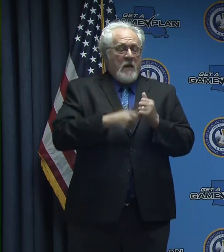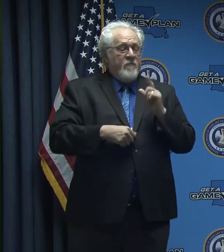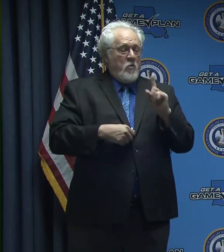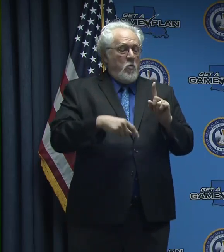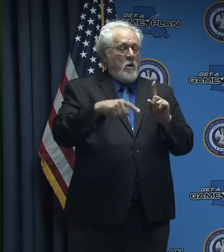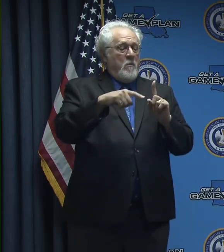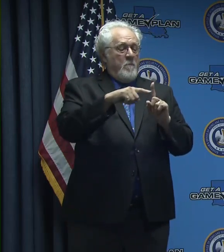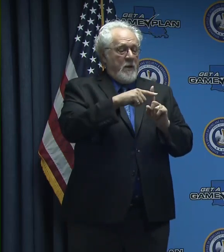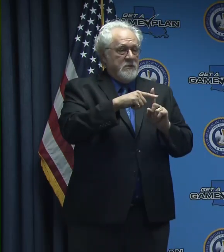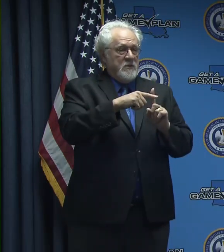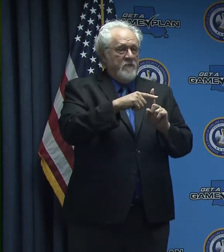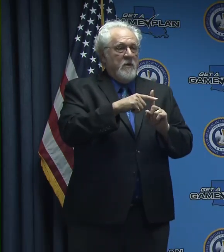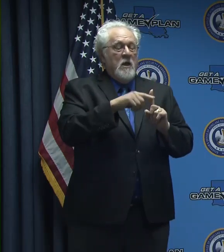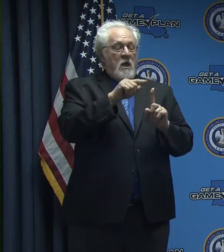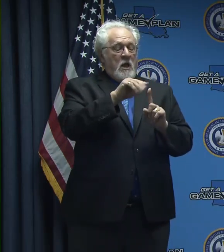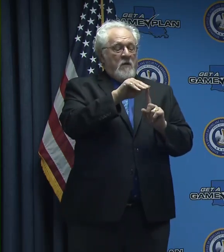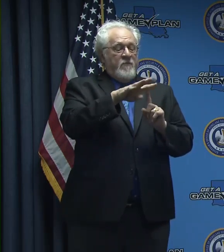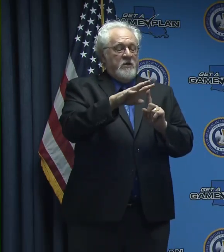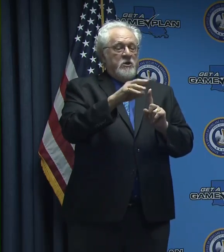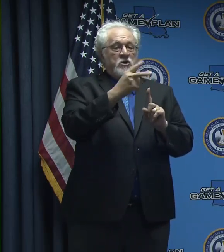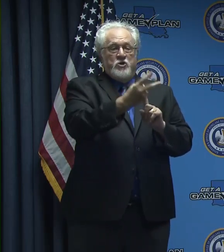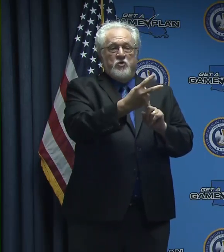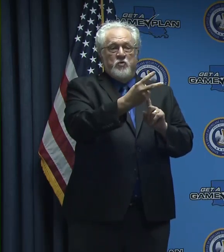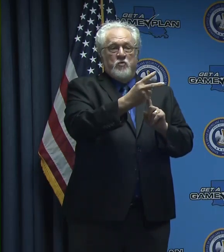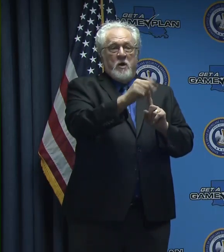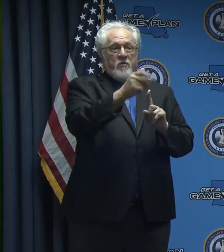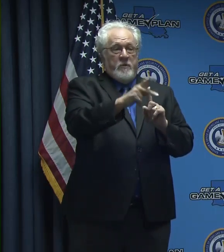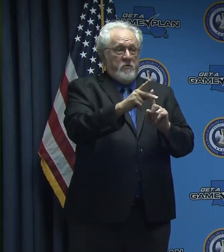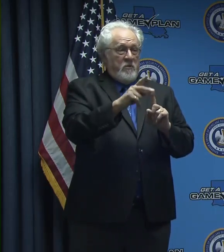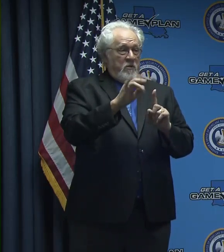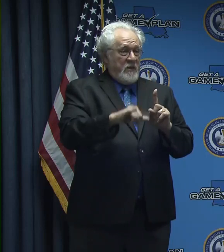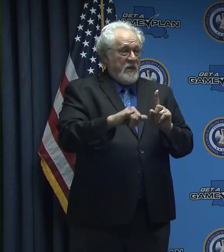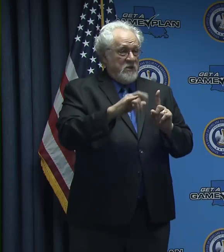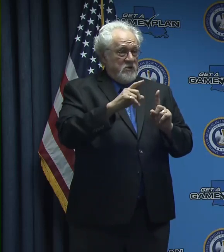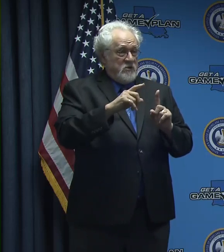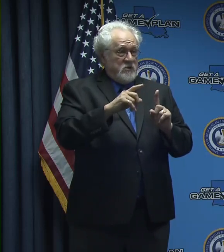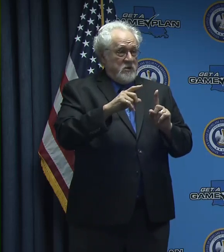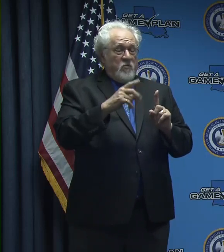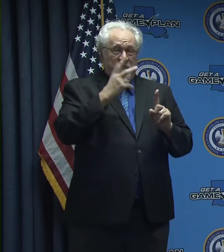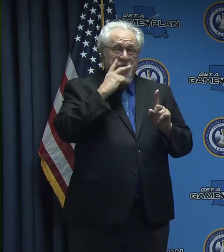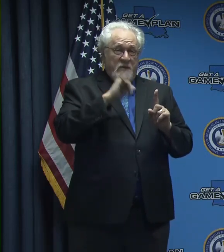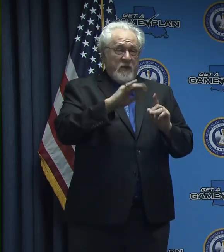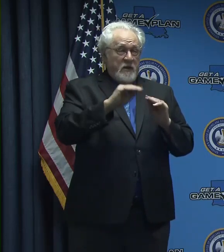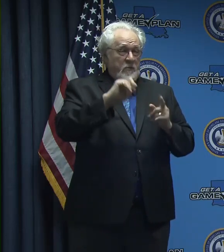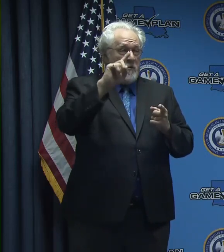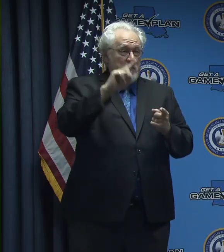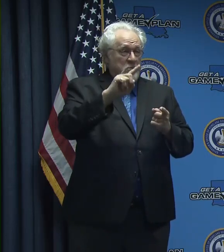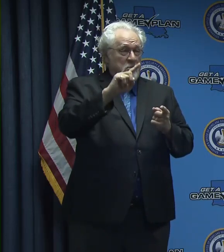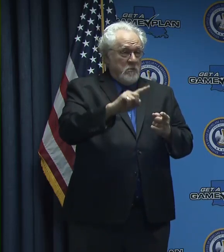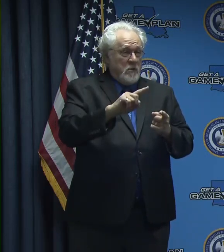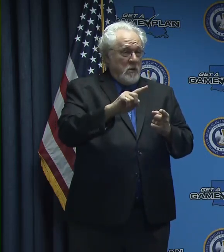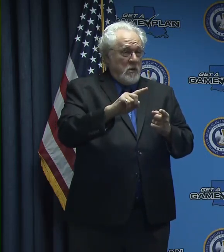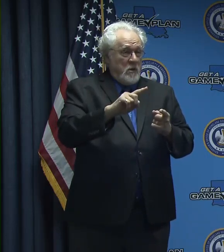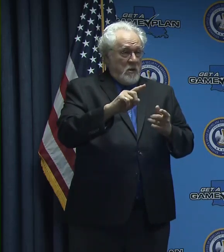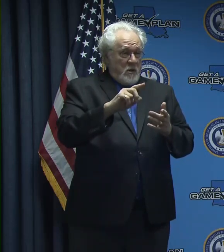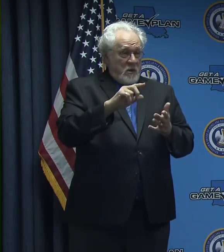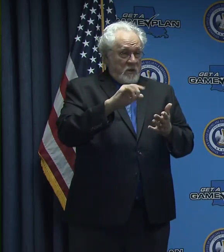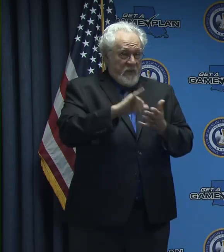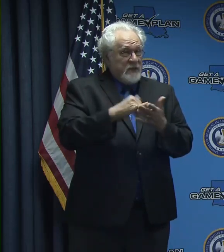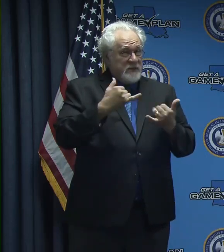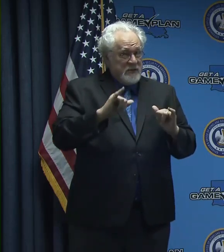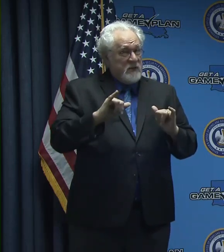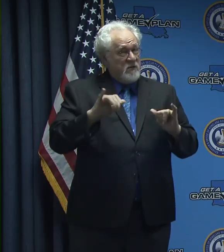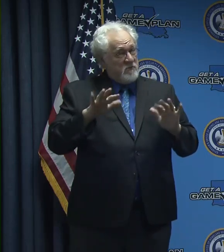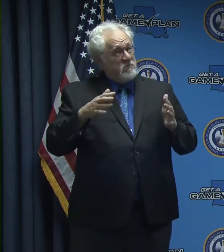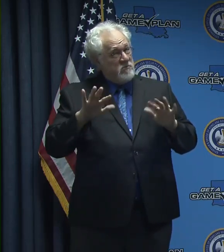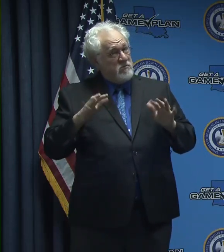COVID patient, they were infecting a little over 2. And this might be a question for Dr. Bu. I know we've seen that number drop a few times during this outbreak. Is that still kind of